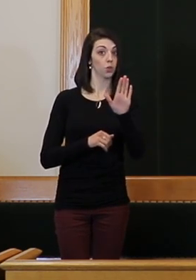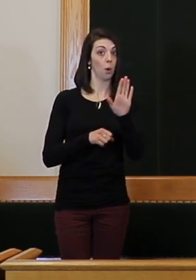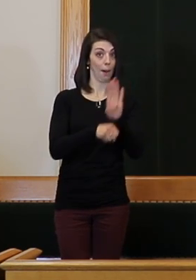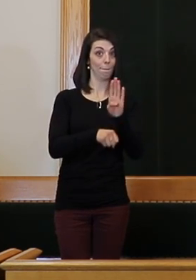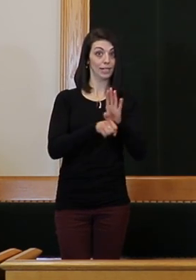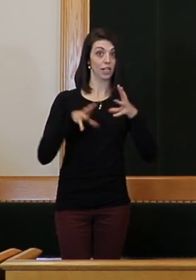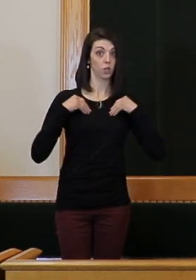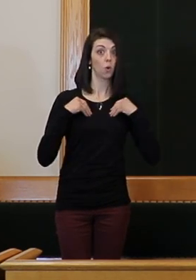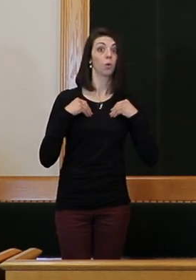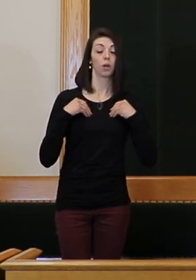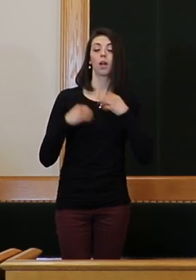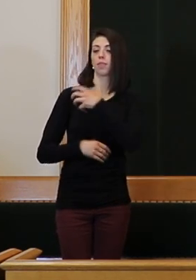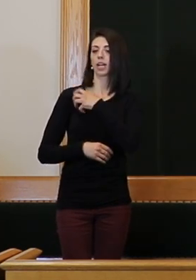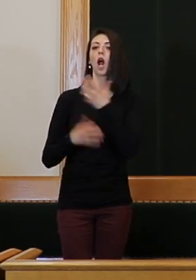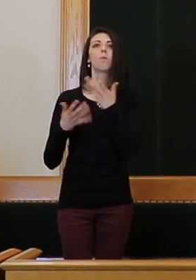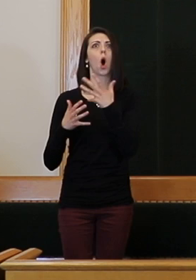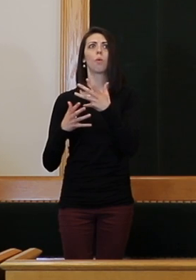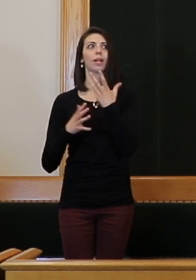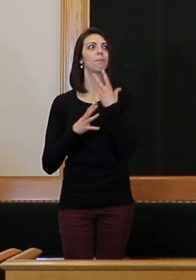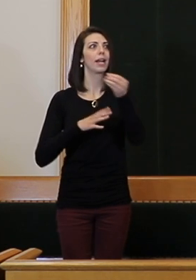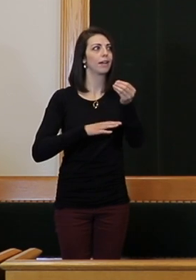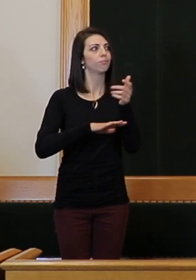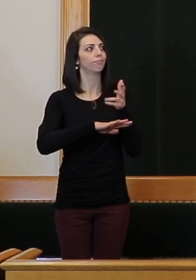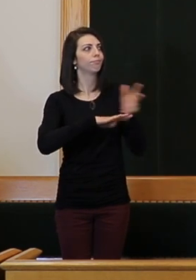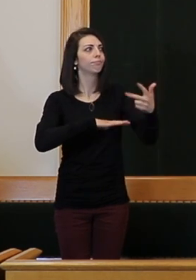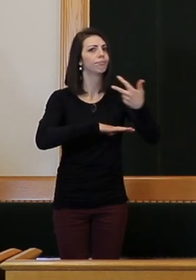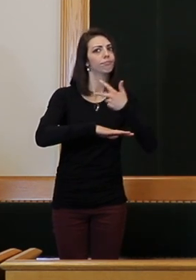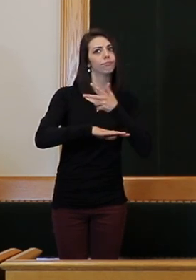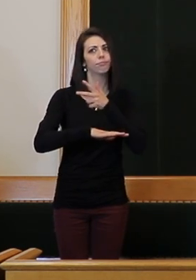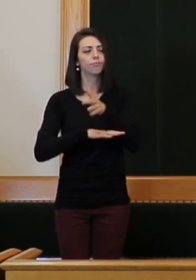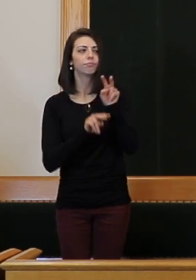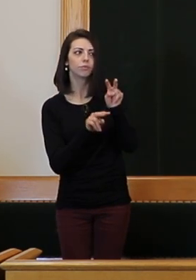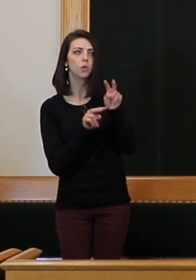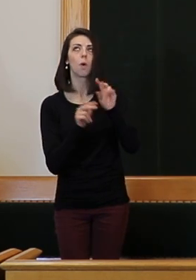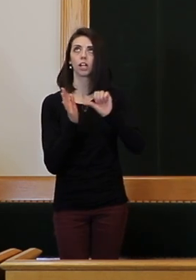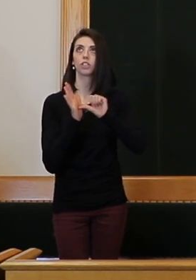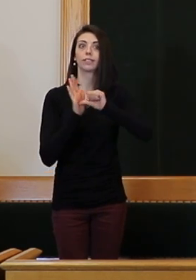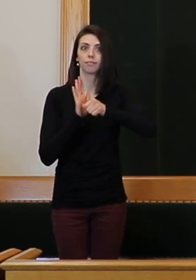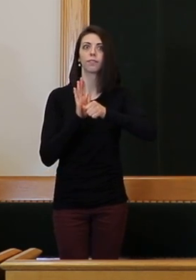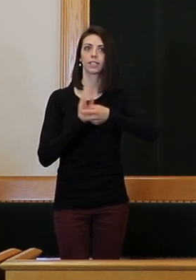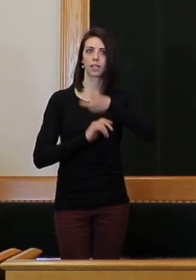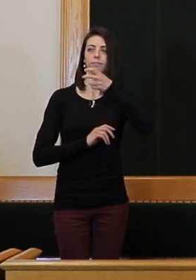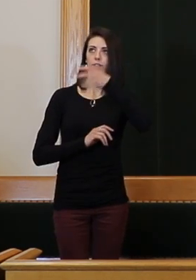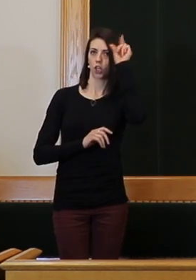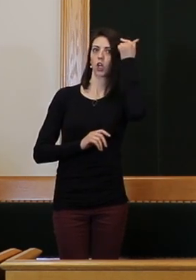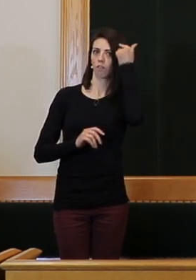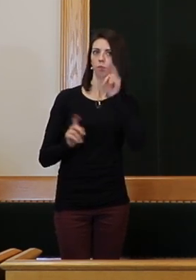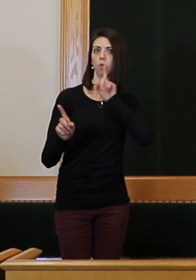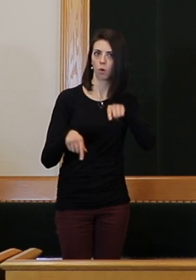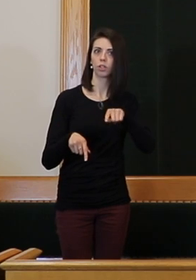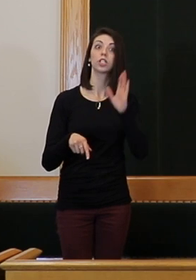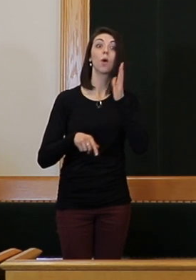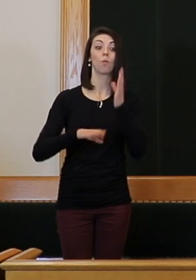Enforcement Department, they've already been out for 10 days enforcing the governor's executive orders, and we are going to continue to do that and actually